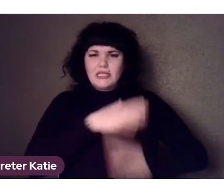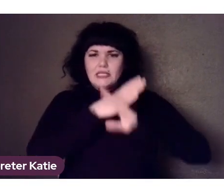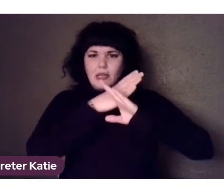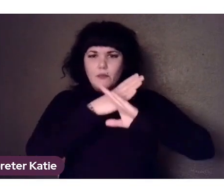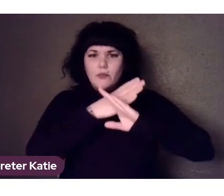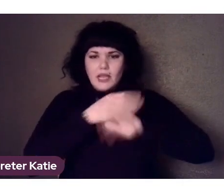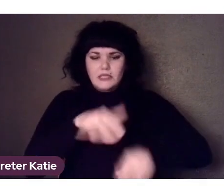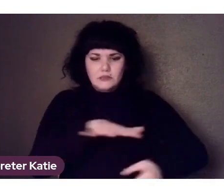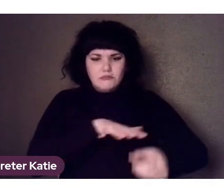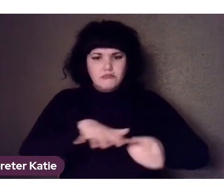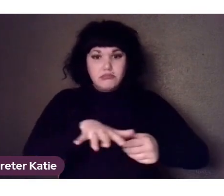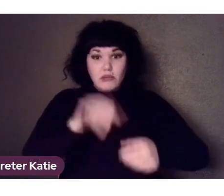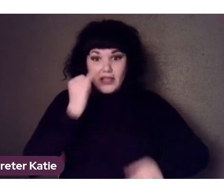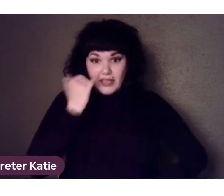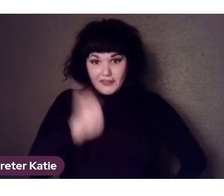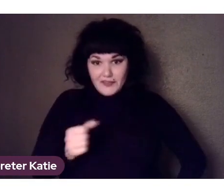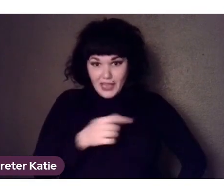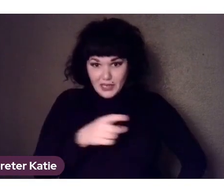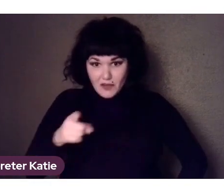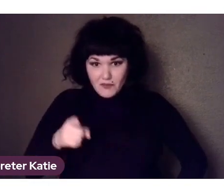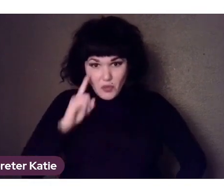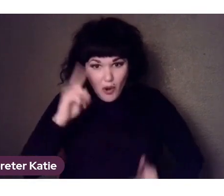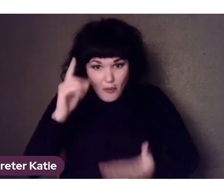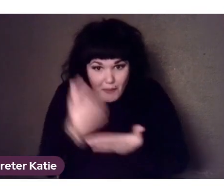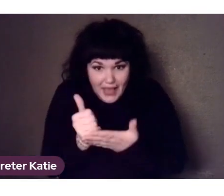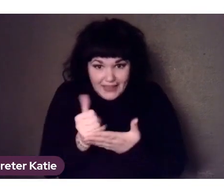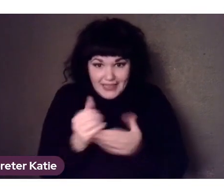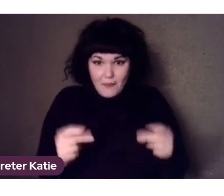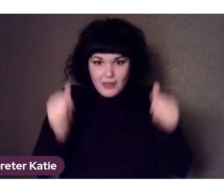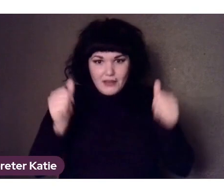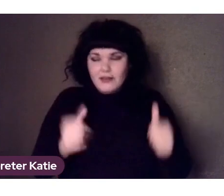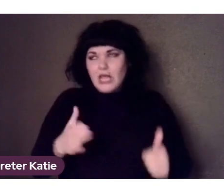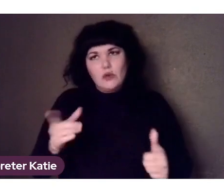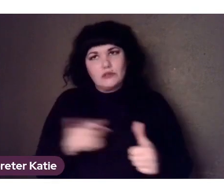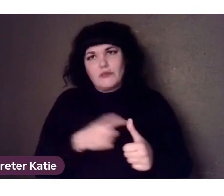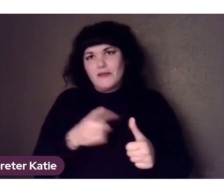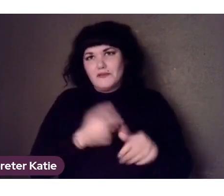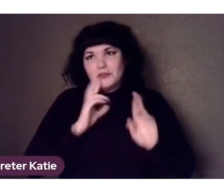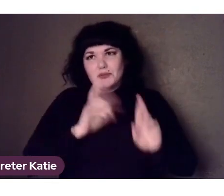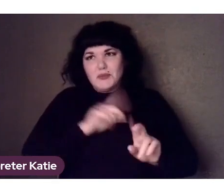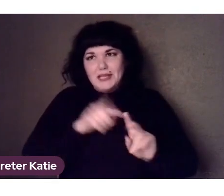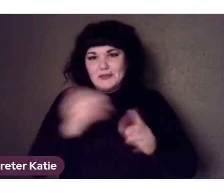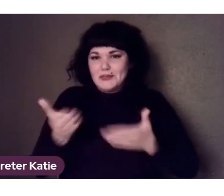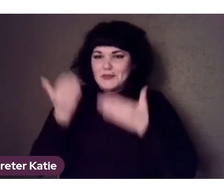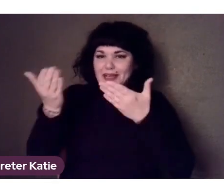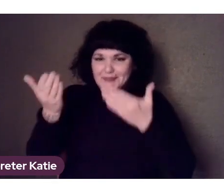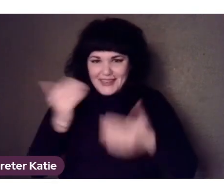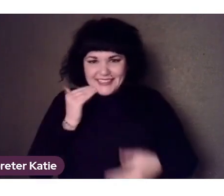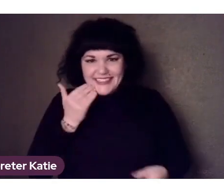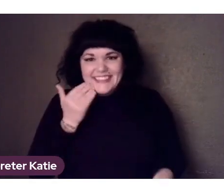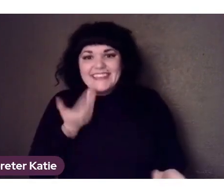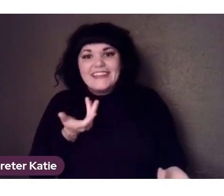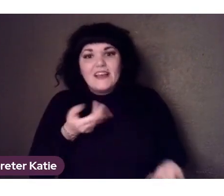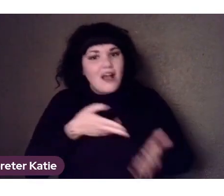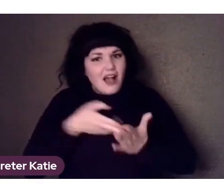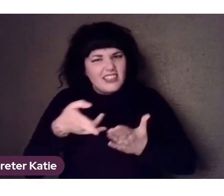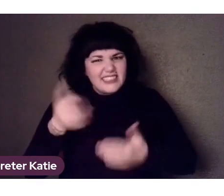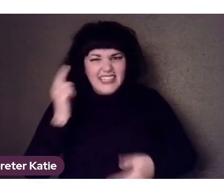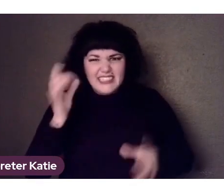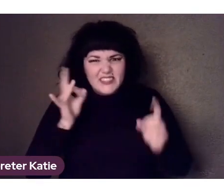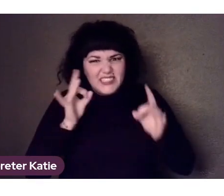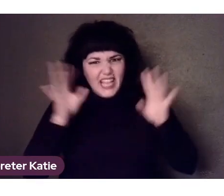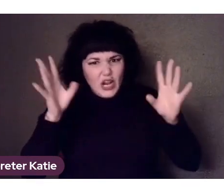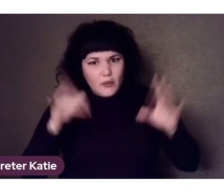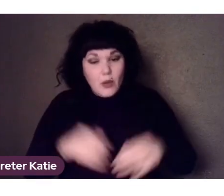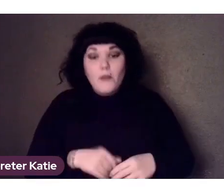panicking immediately, I just want you to know that was also my first response when that was recommended. It honestly sounded terrible. But